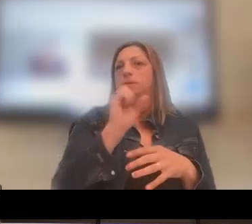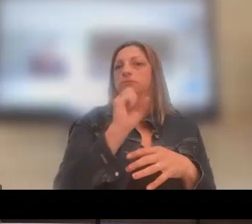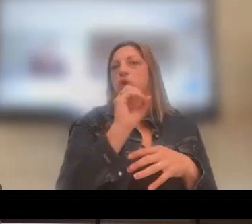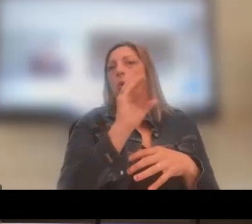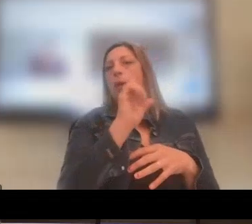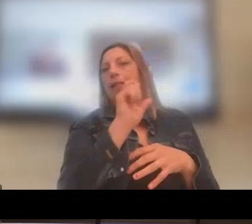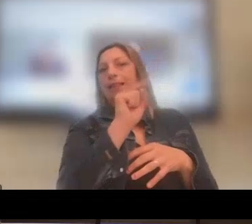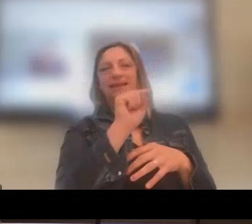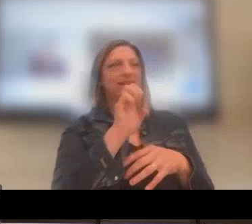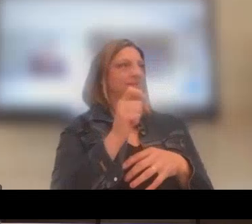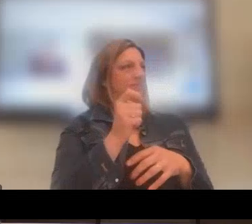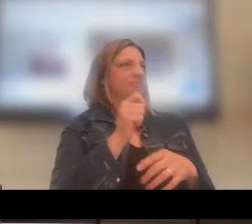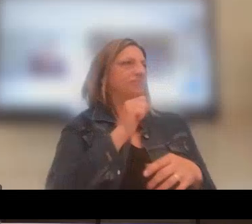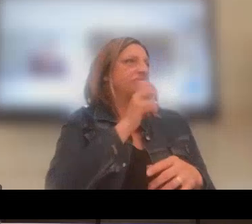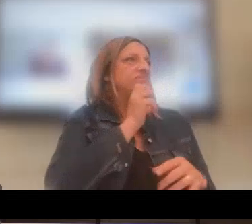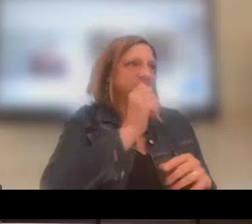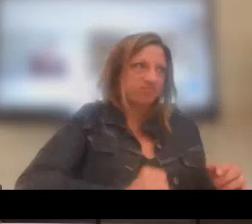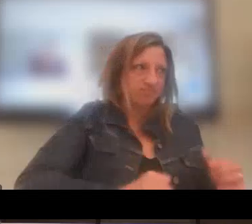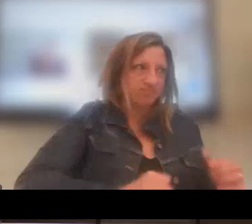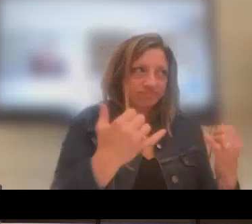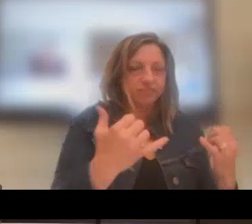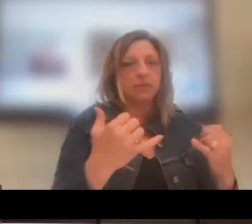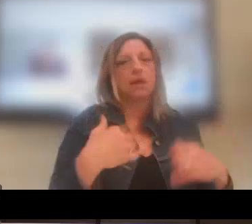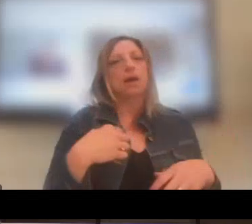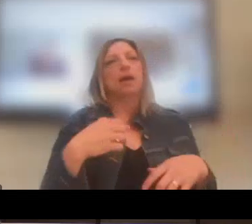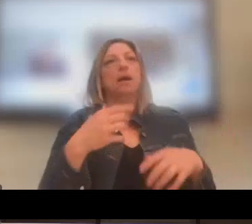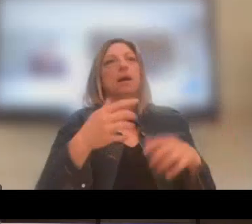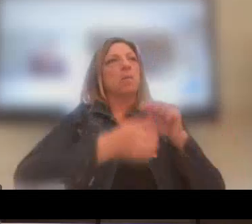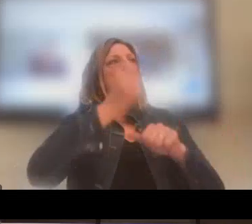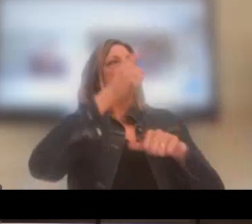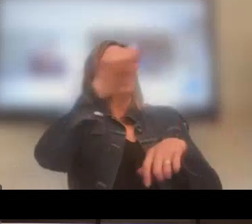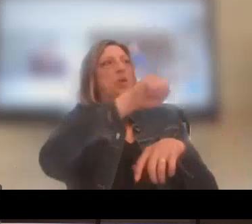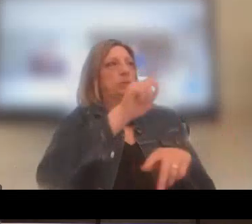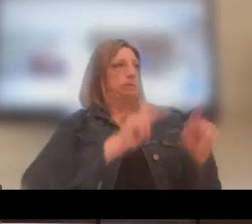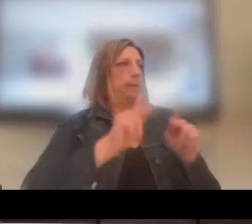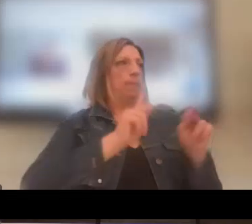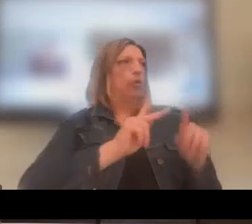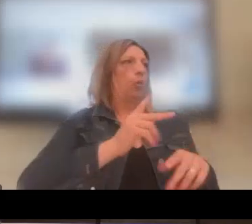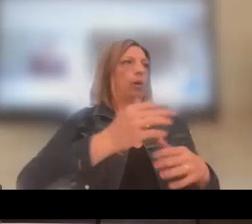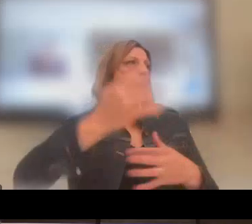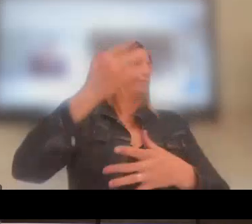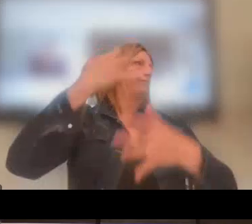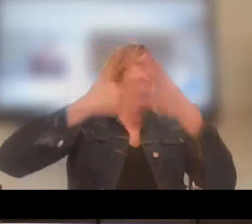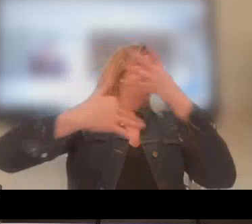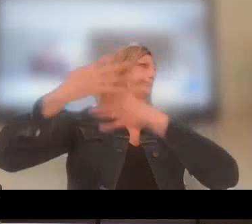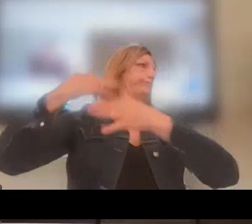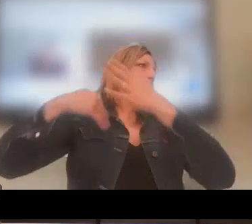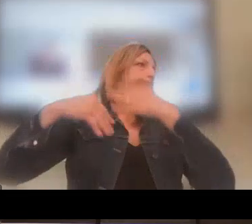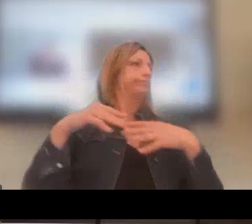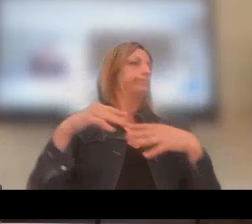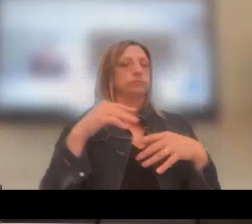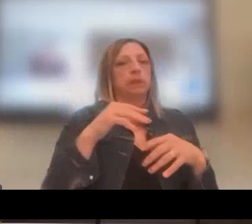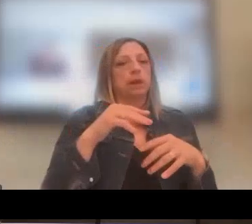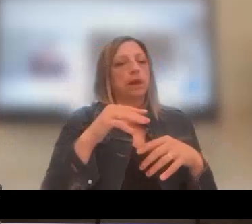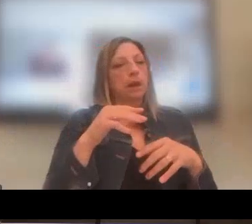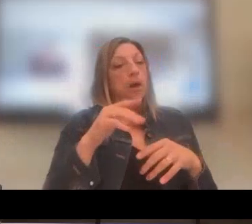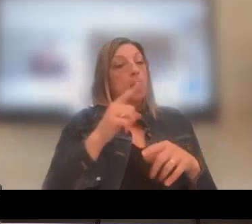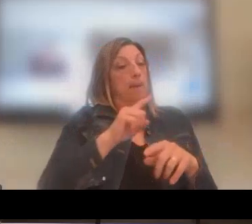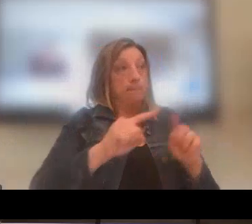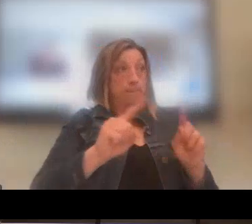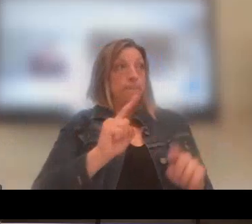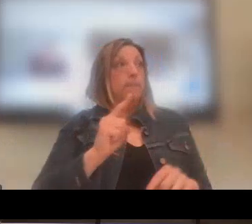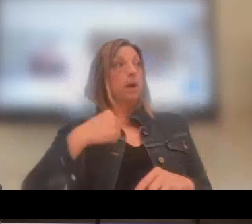That's pretty much obsolete at this point. I would say most of those